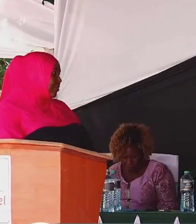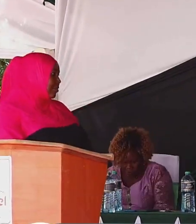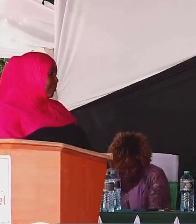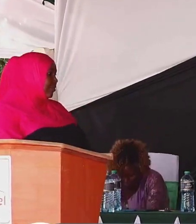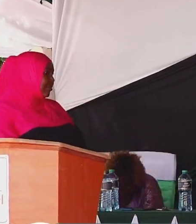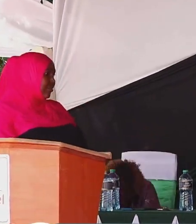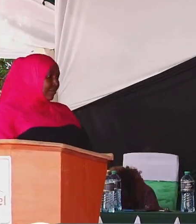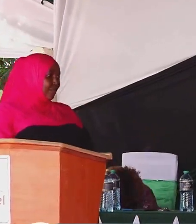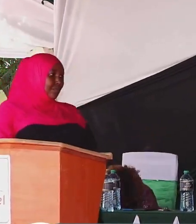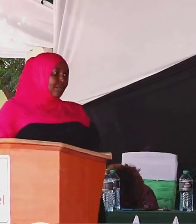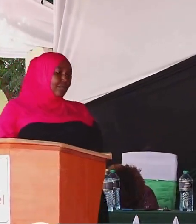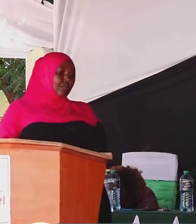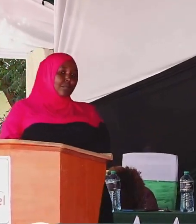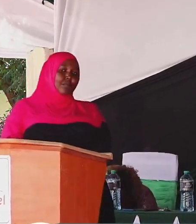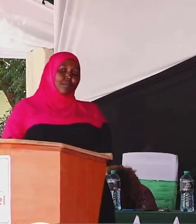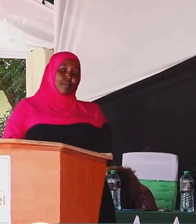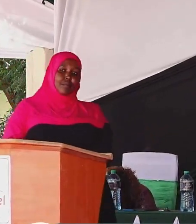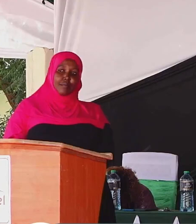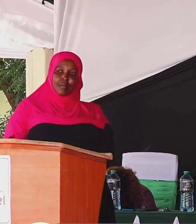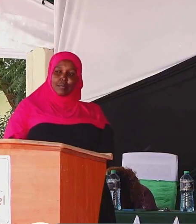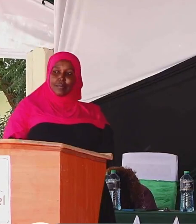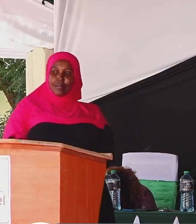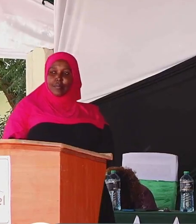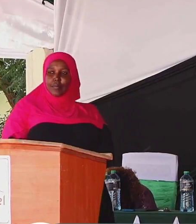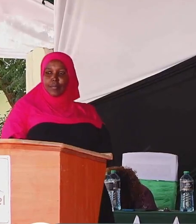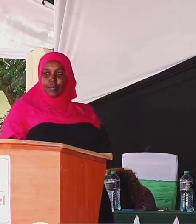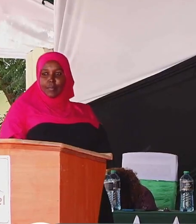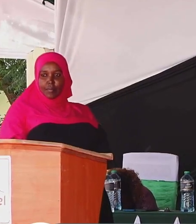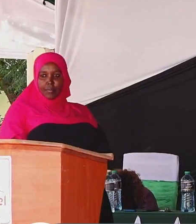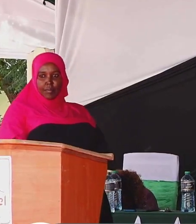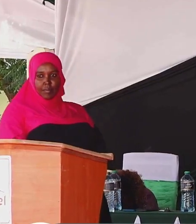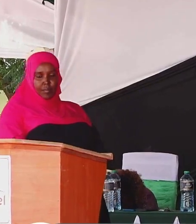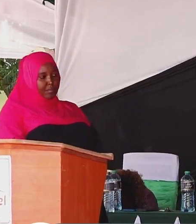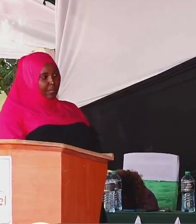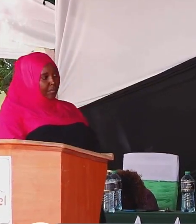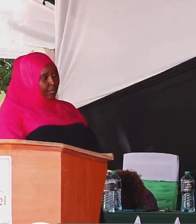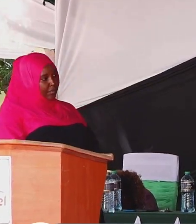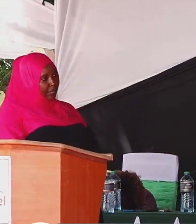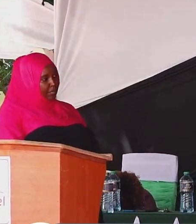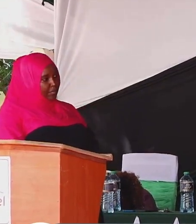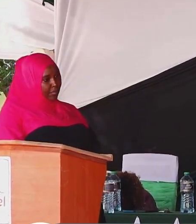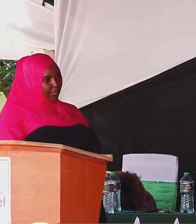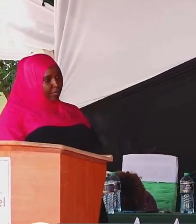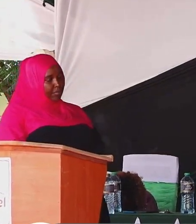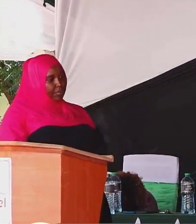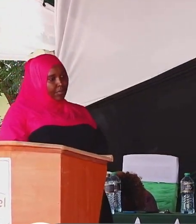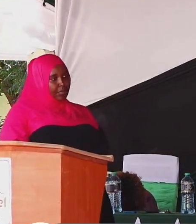Ladies, all protocol observed, and all the delegates, good afternoon.